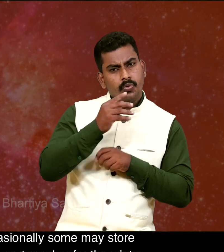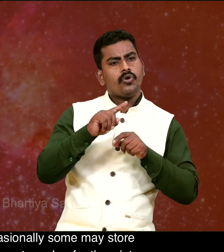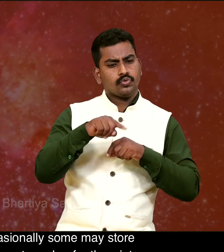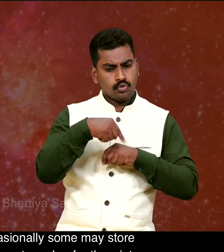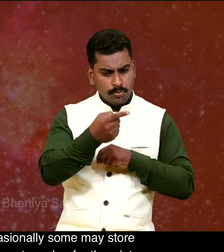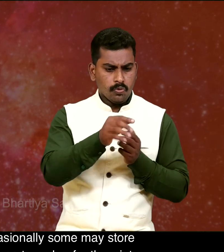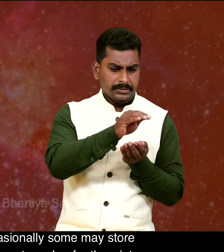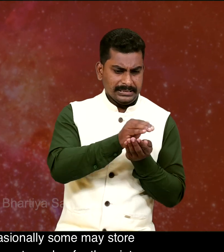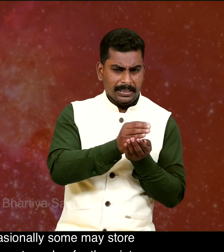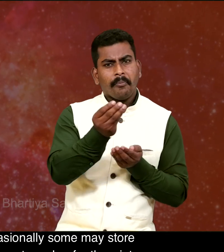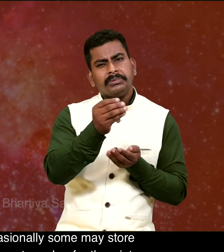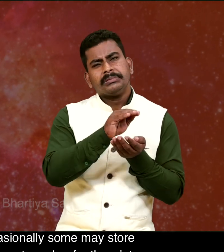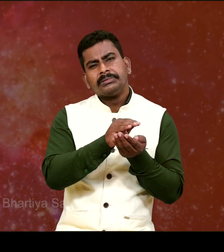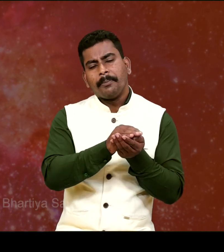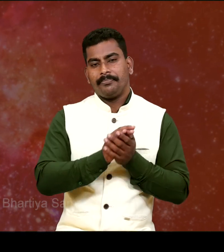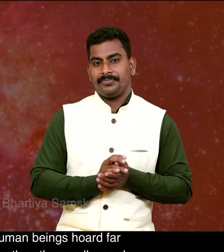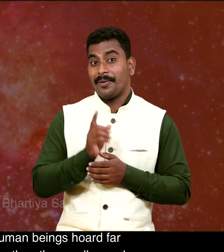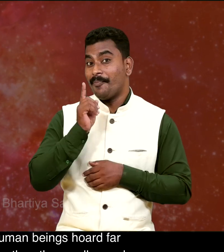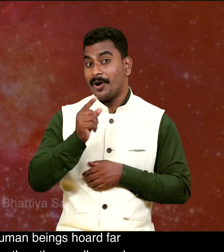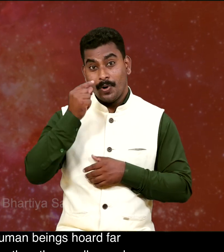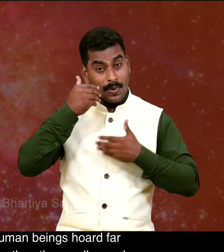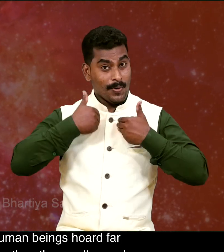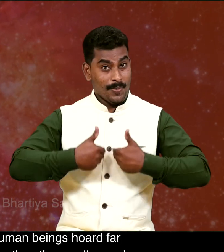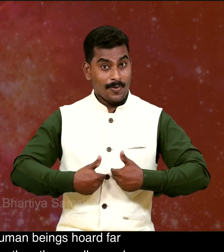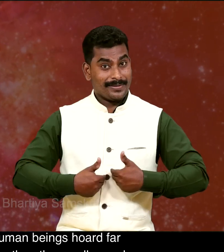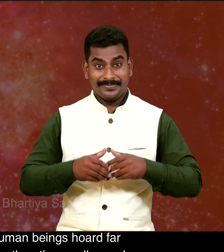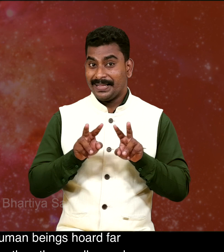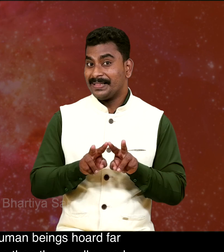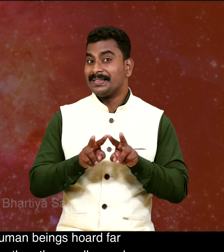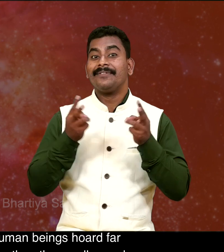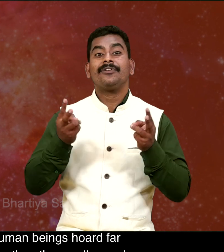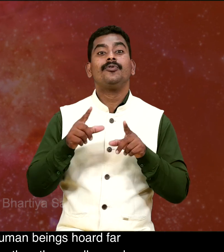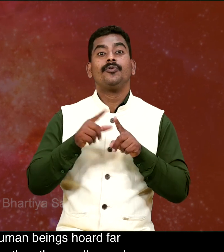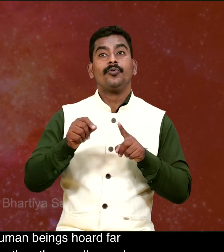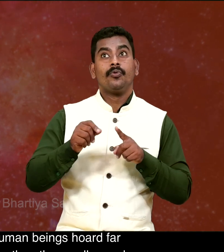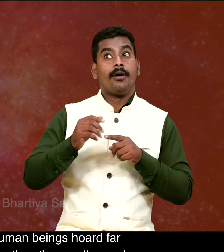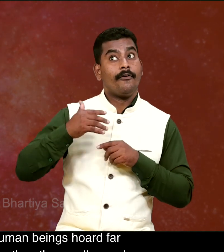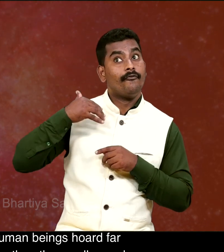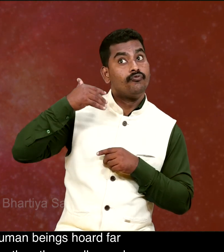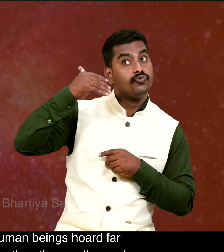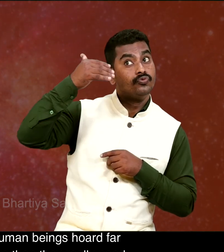winter. Human beings hoard far more than they really